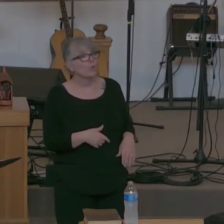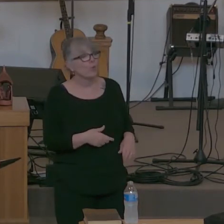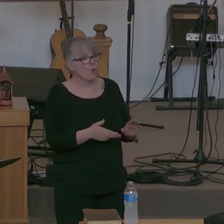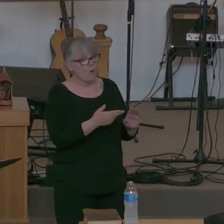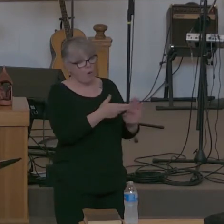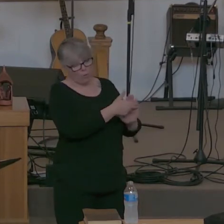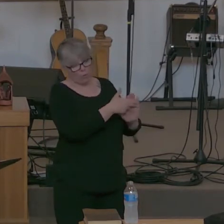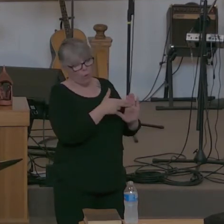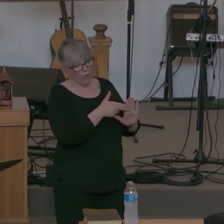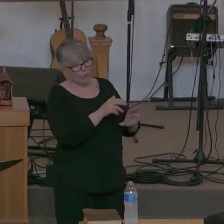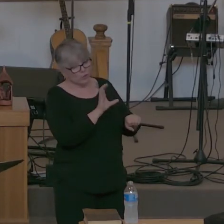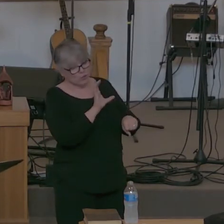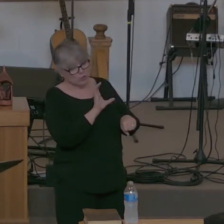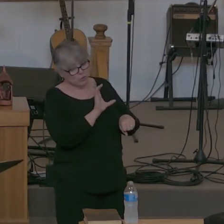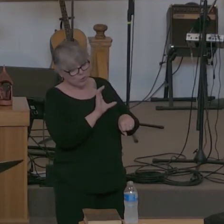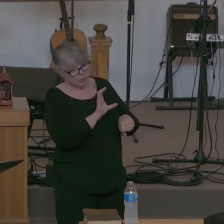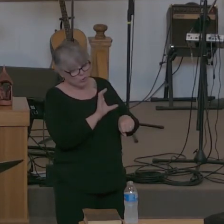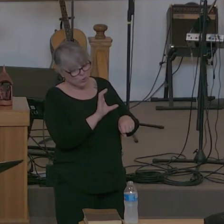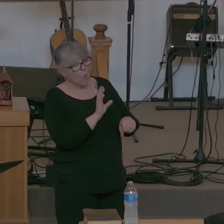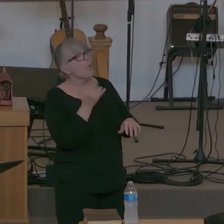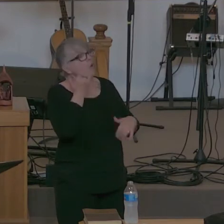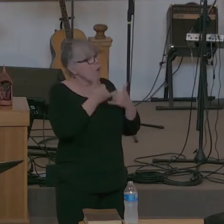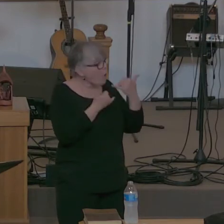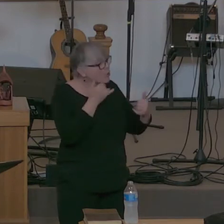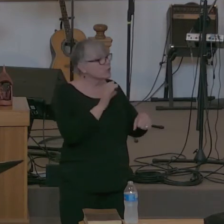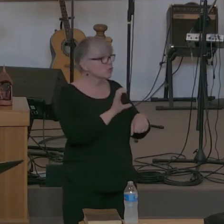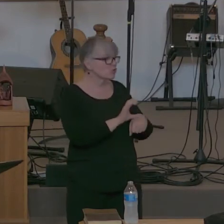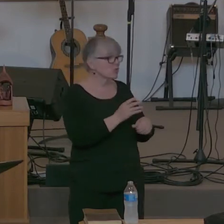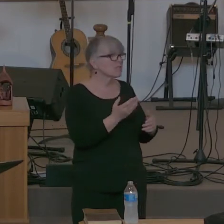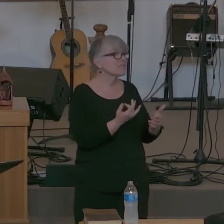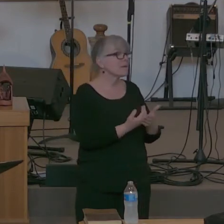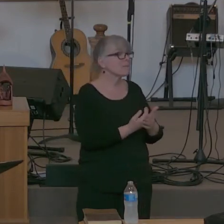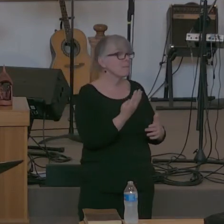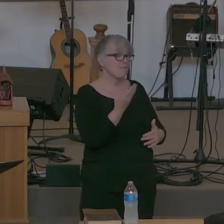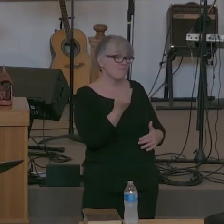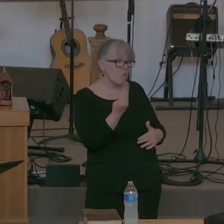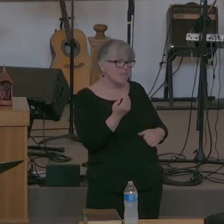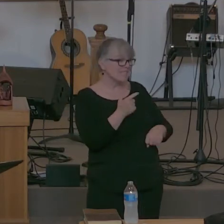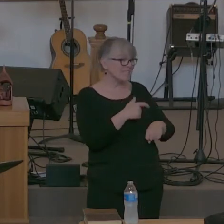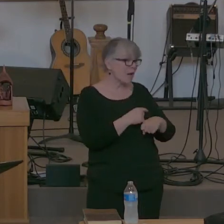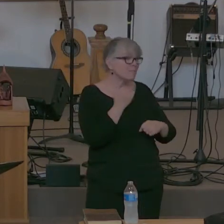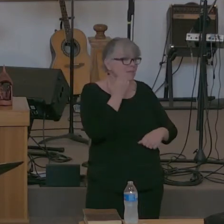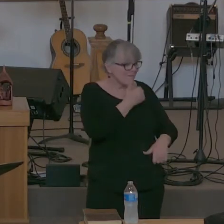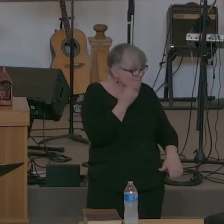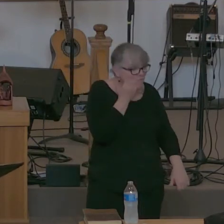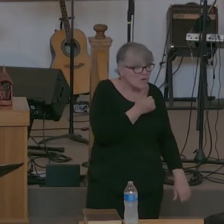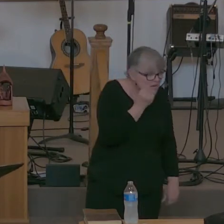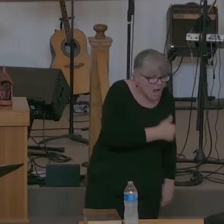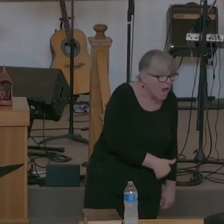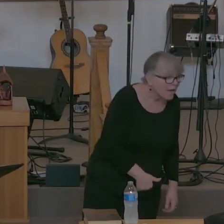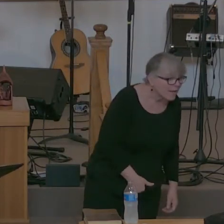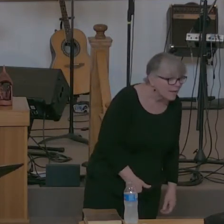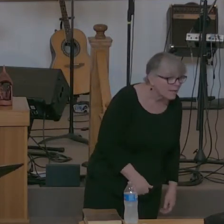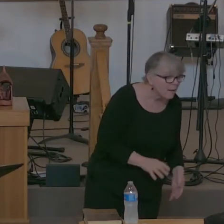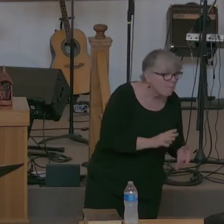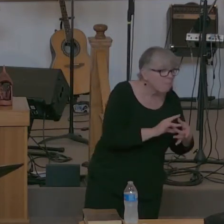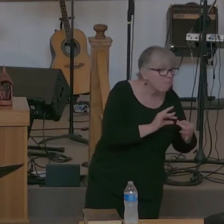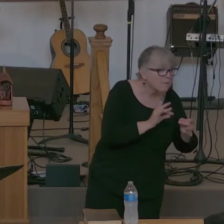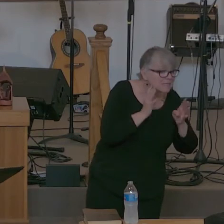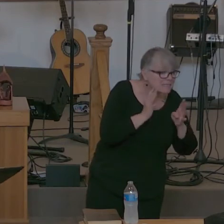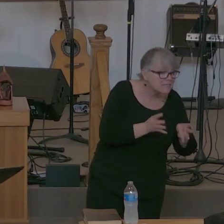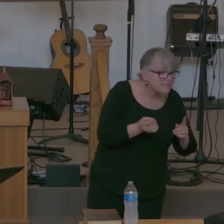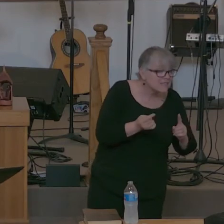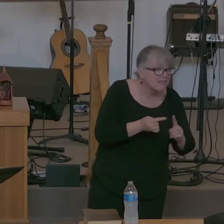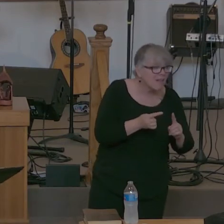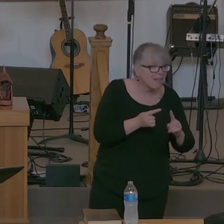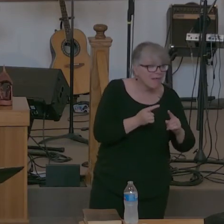church sometimes 14 times a day. And leaves a message till the message runs